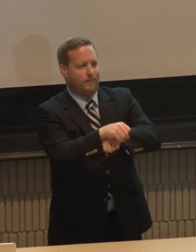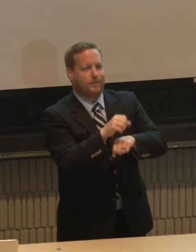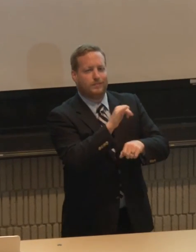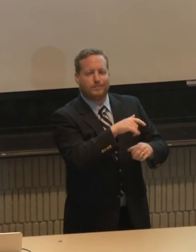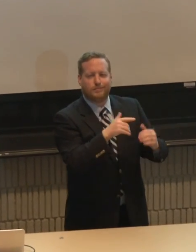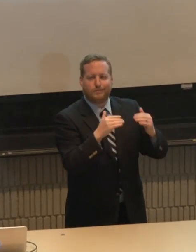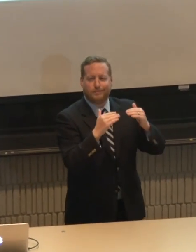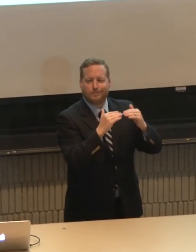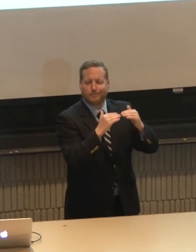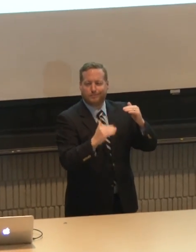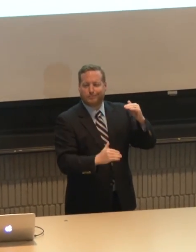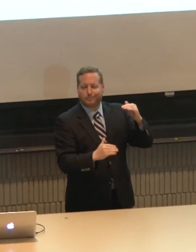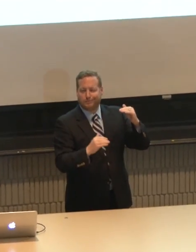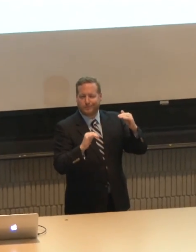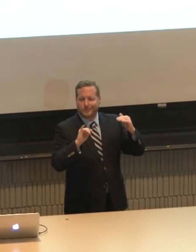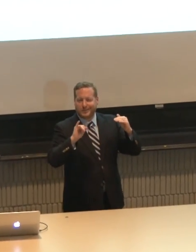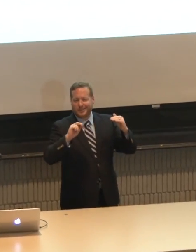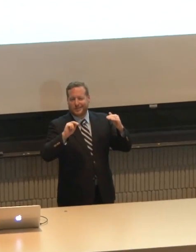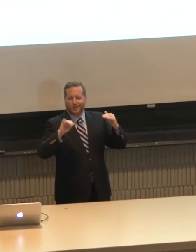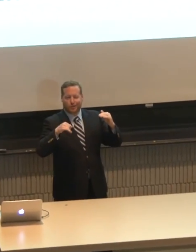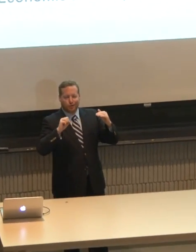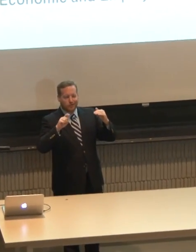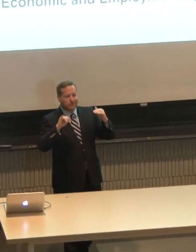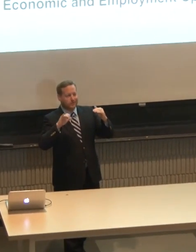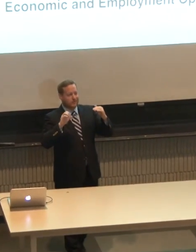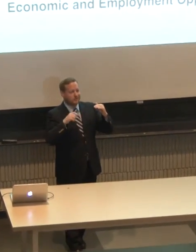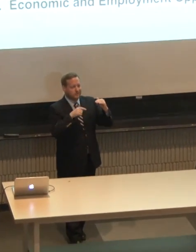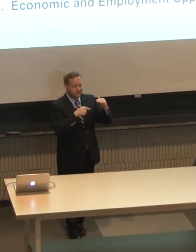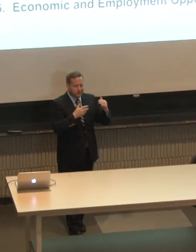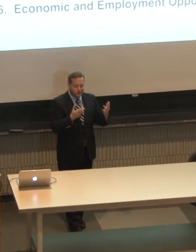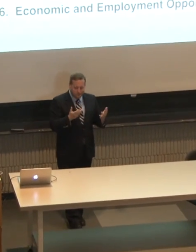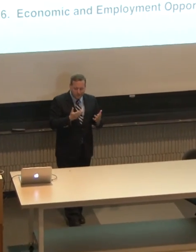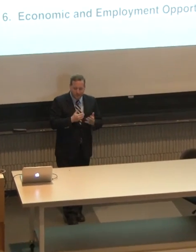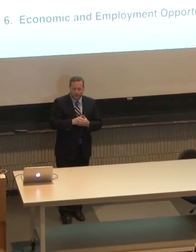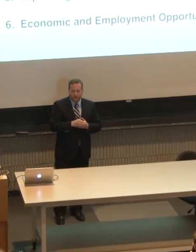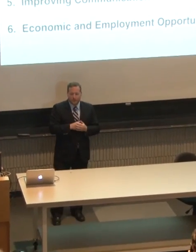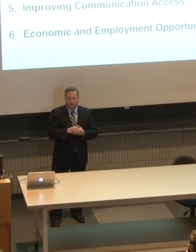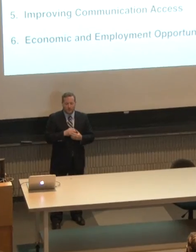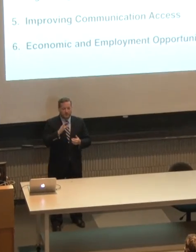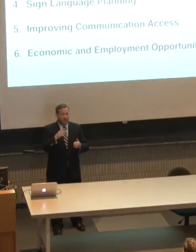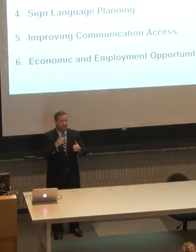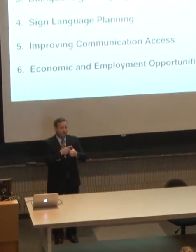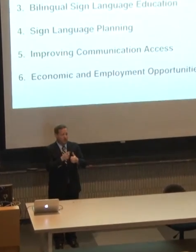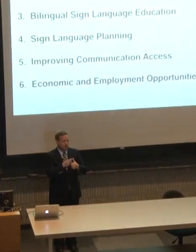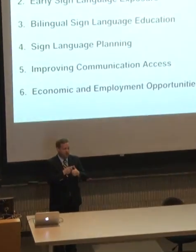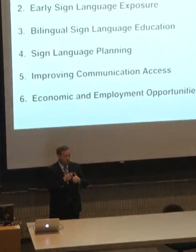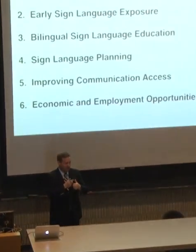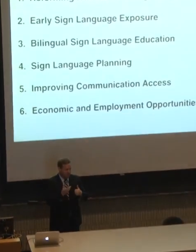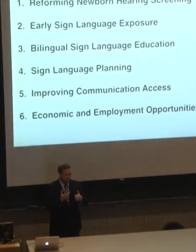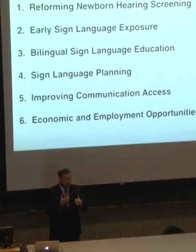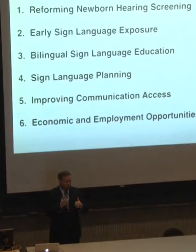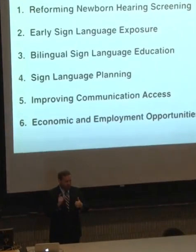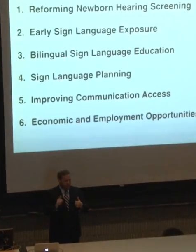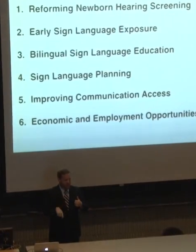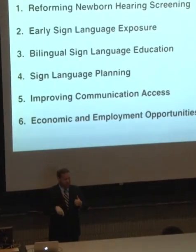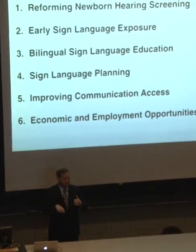some steps that we can actually do to overcome injustice. And I've have listed here.